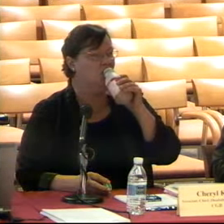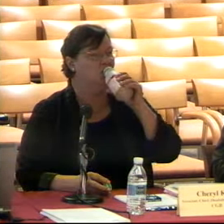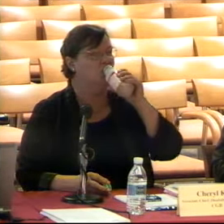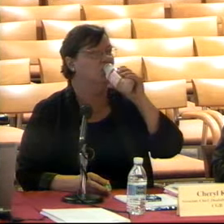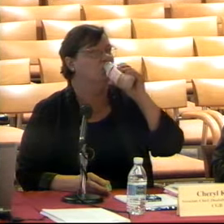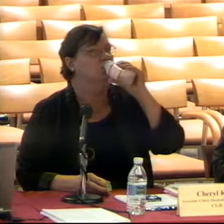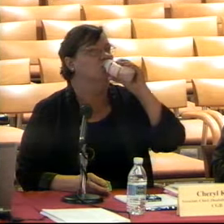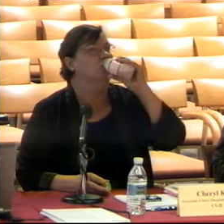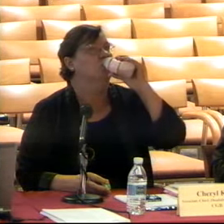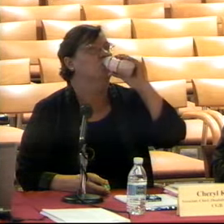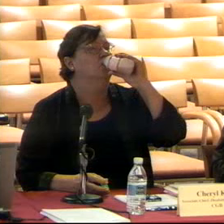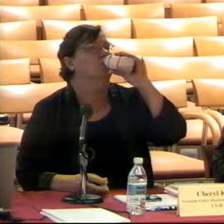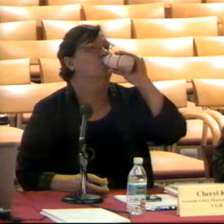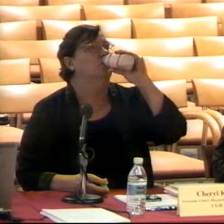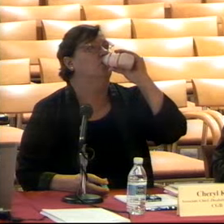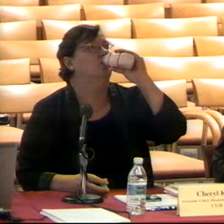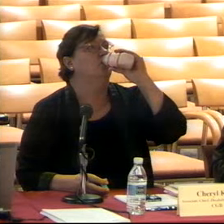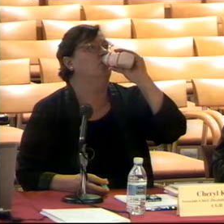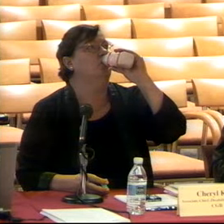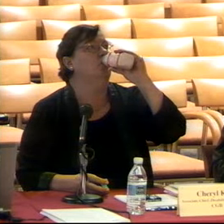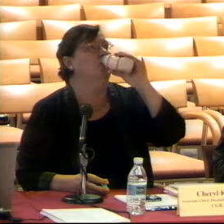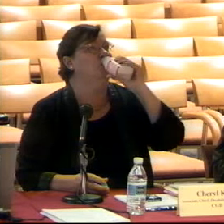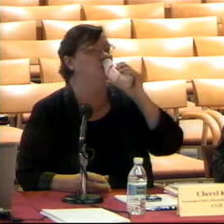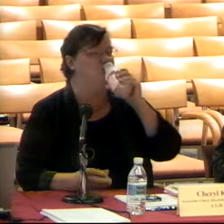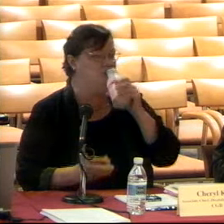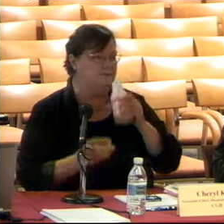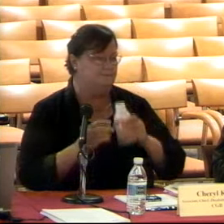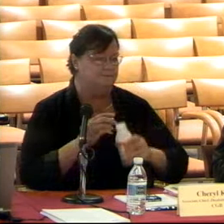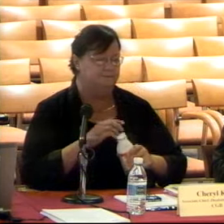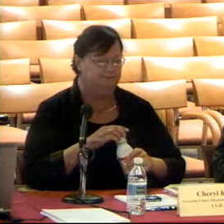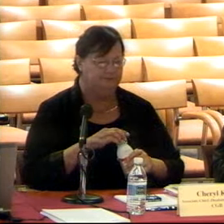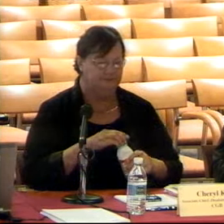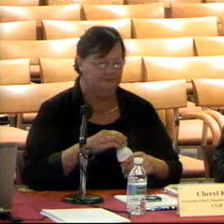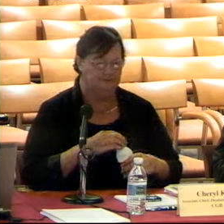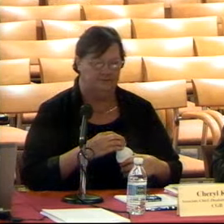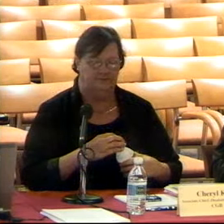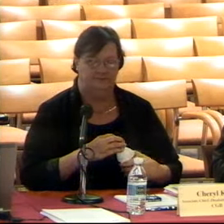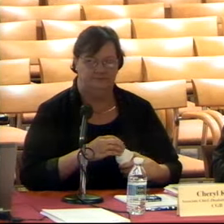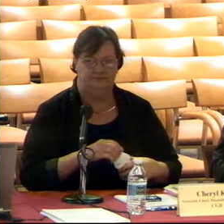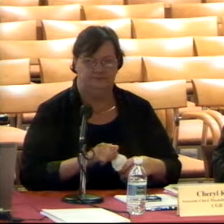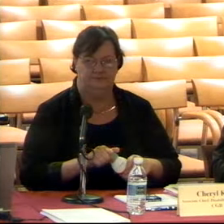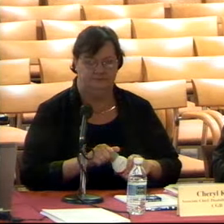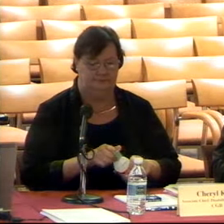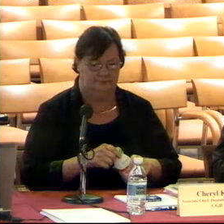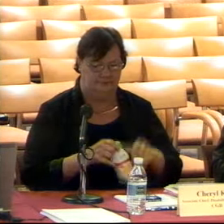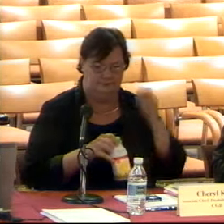then what's the purpose of submitting recommendations?